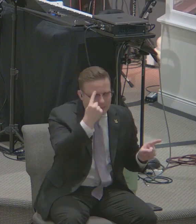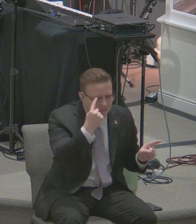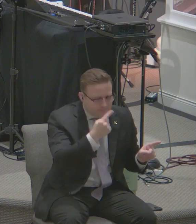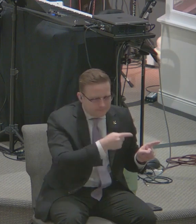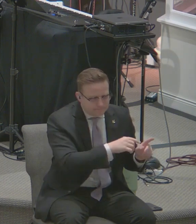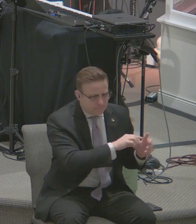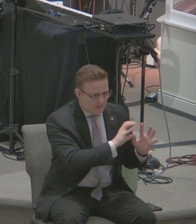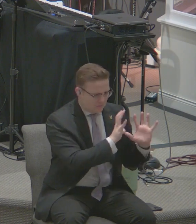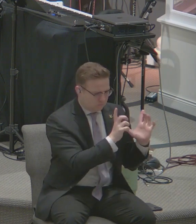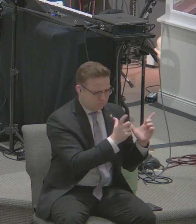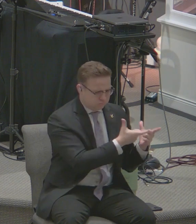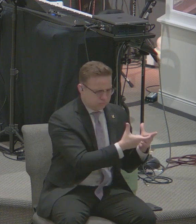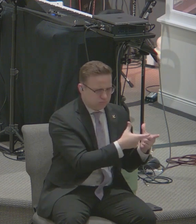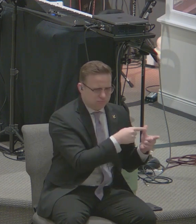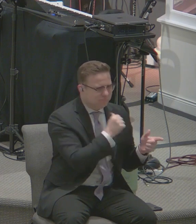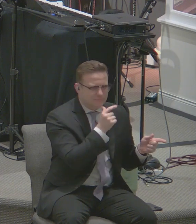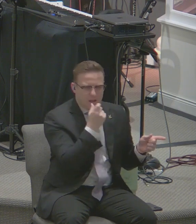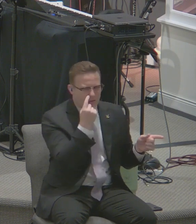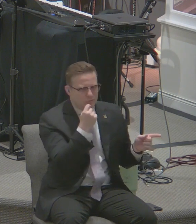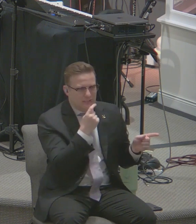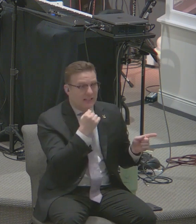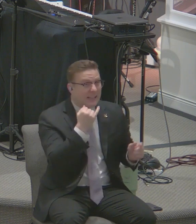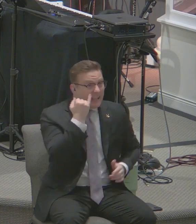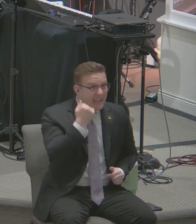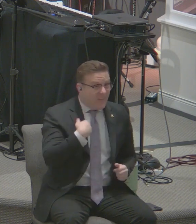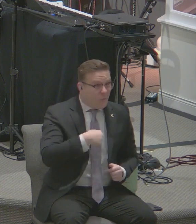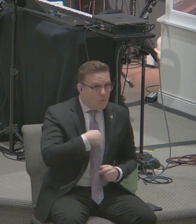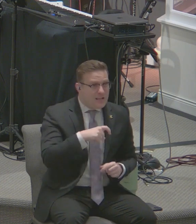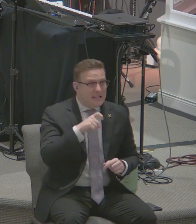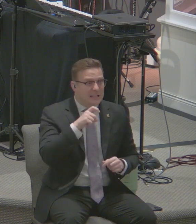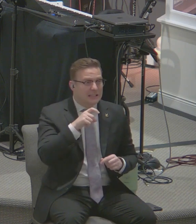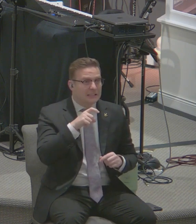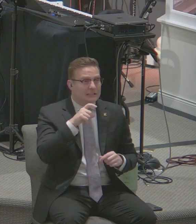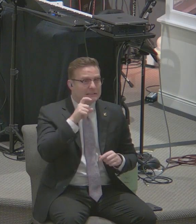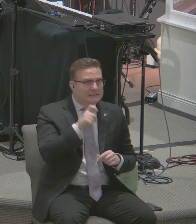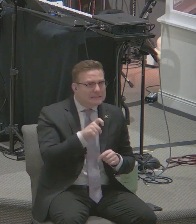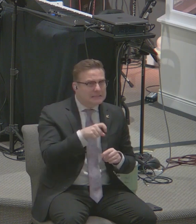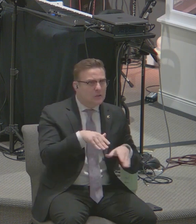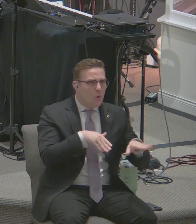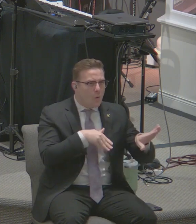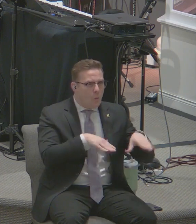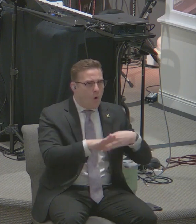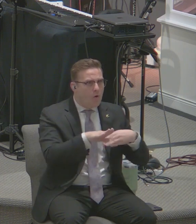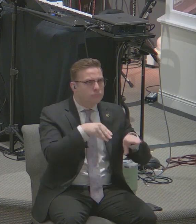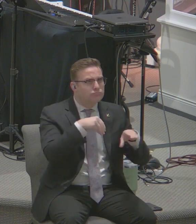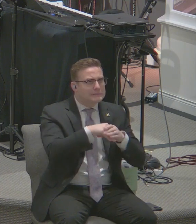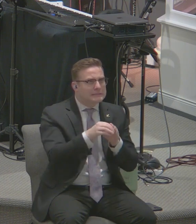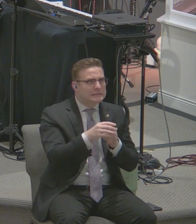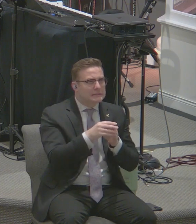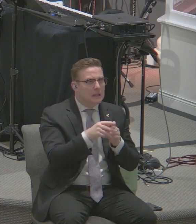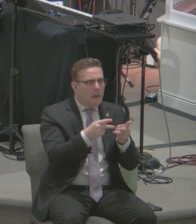understand that in order to walk in their divinely appointed assignment,